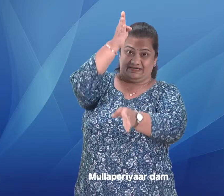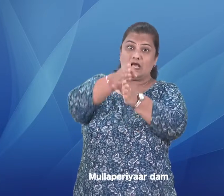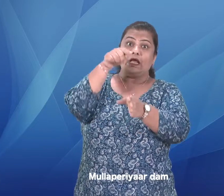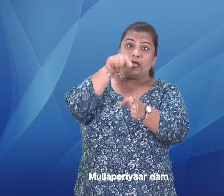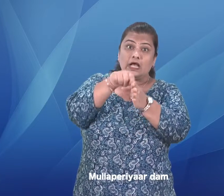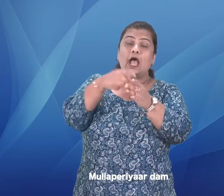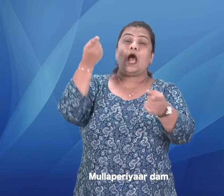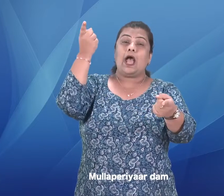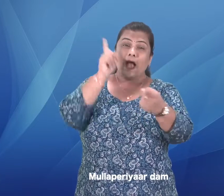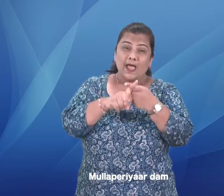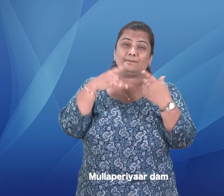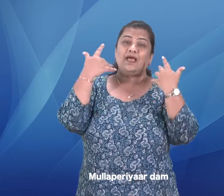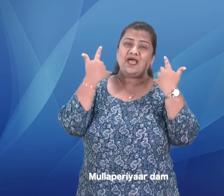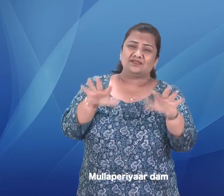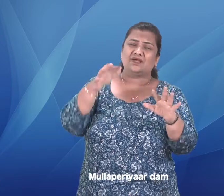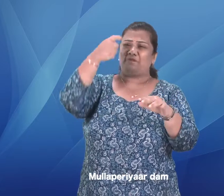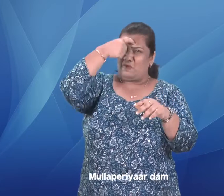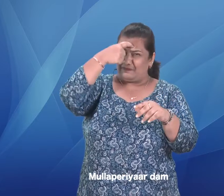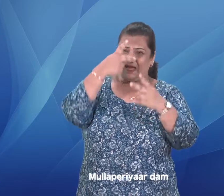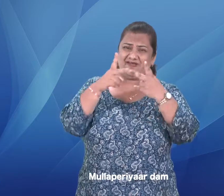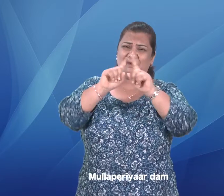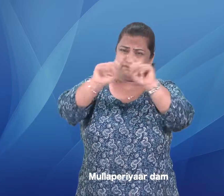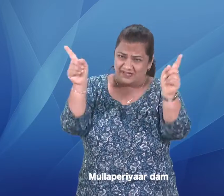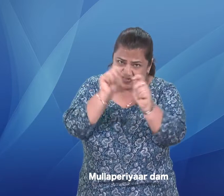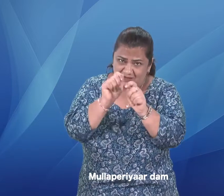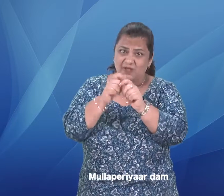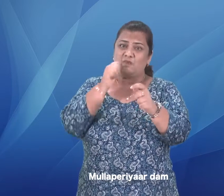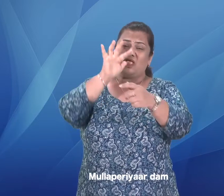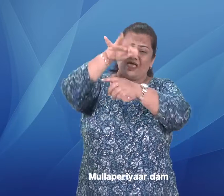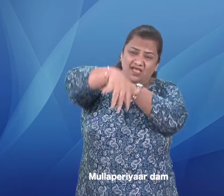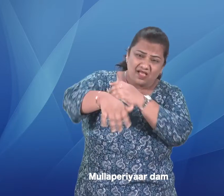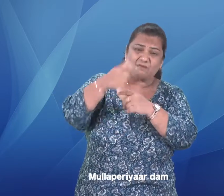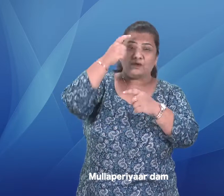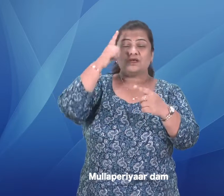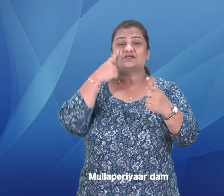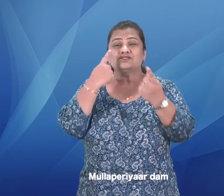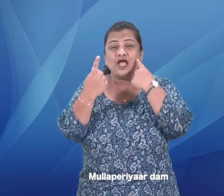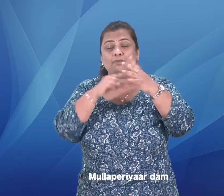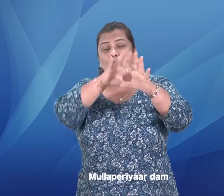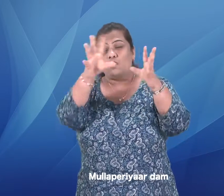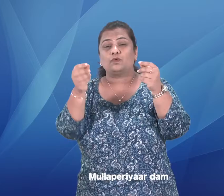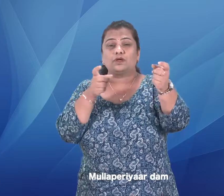chief secretaries may be requested to nominate technical experts to attend the meetings conducted by the supervisory